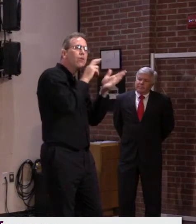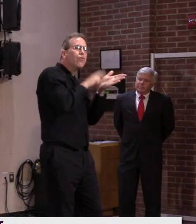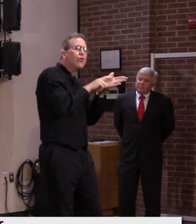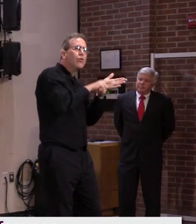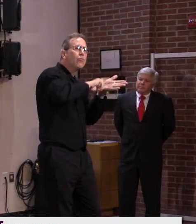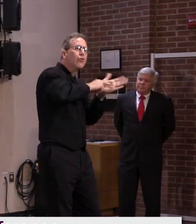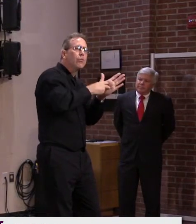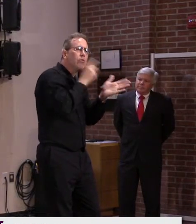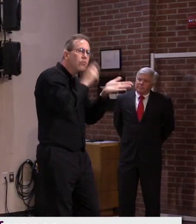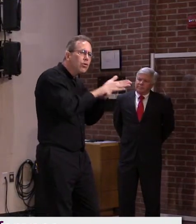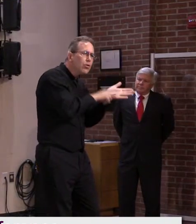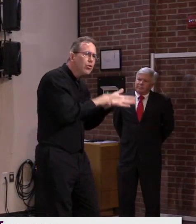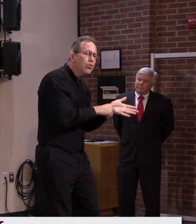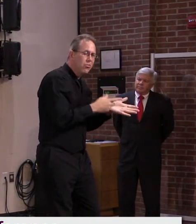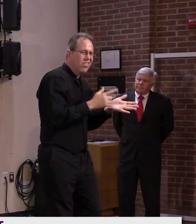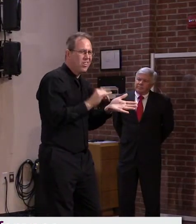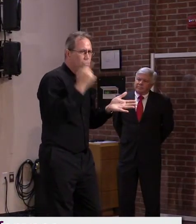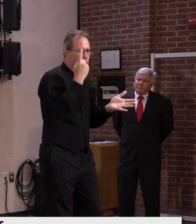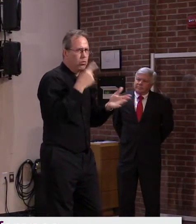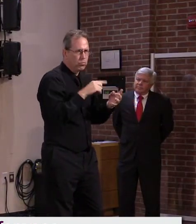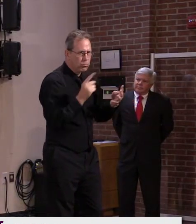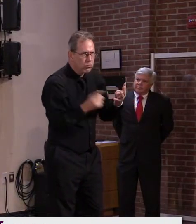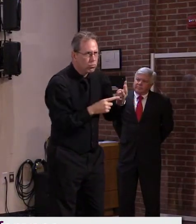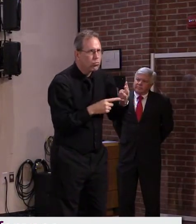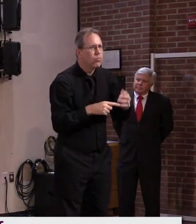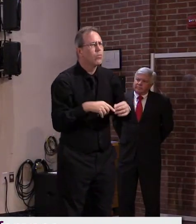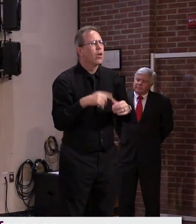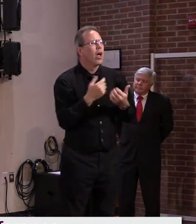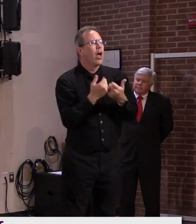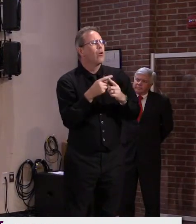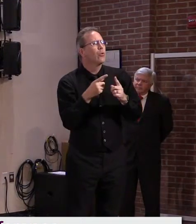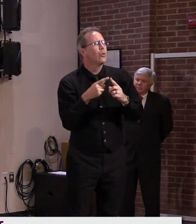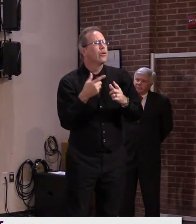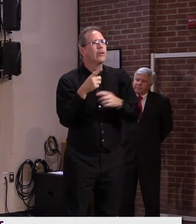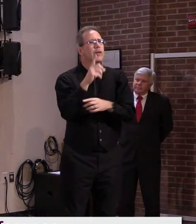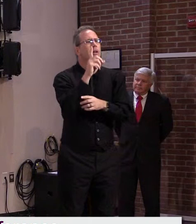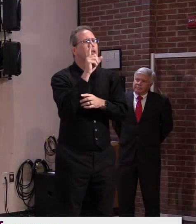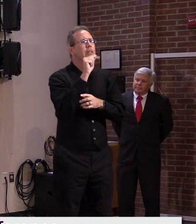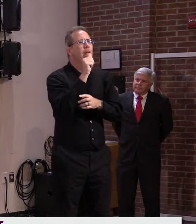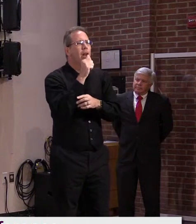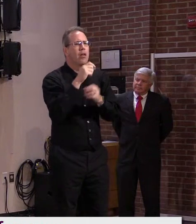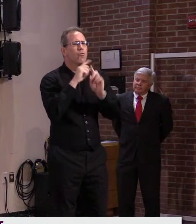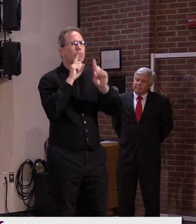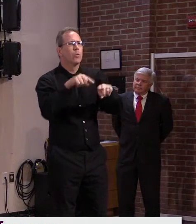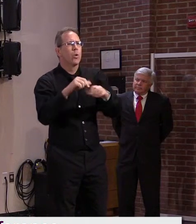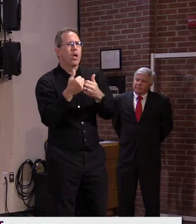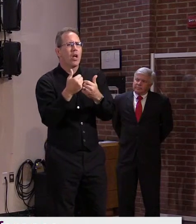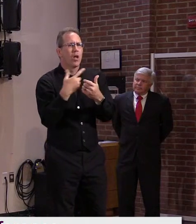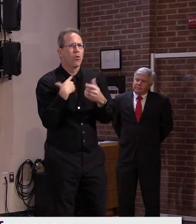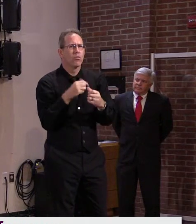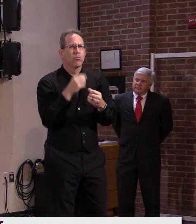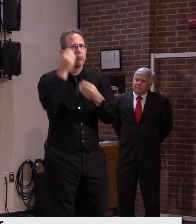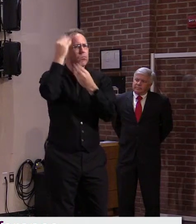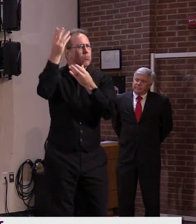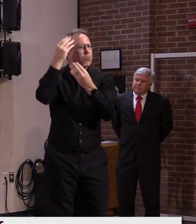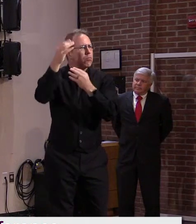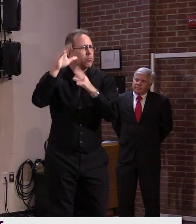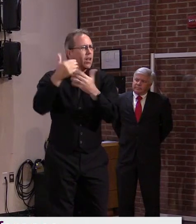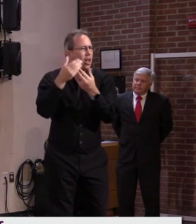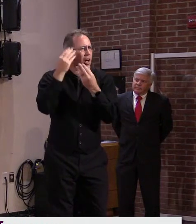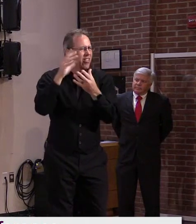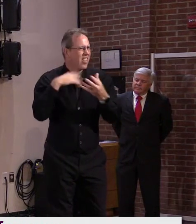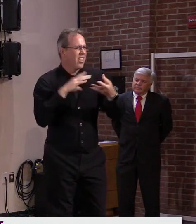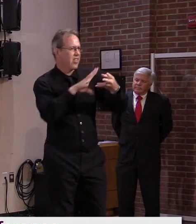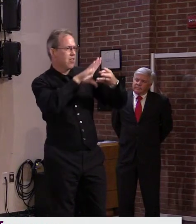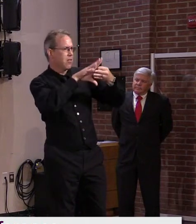reporting and, just monitoring the data flowing through that system. So sort of the back office issues are ones that are also very much